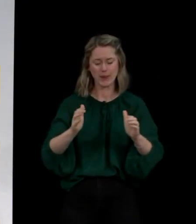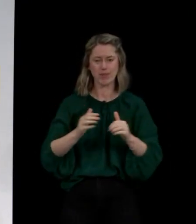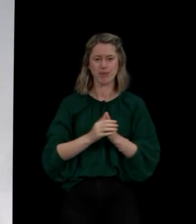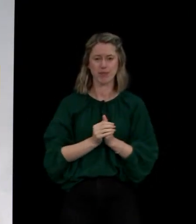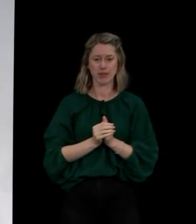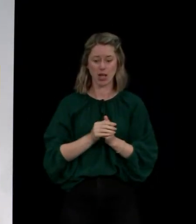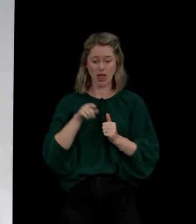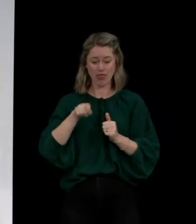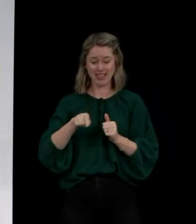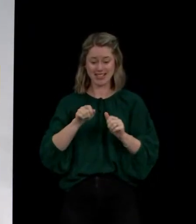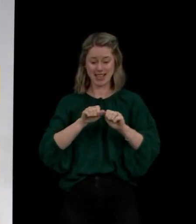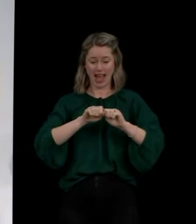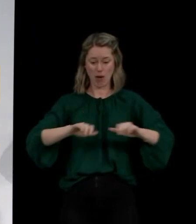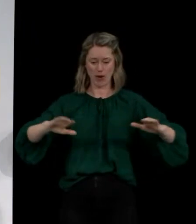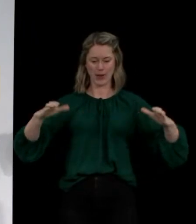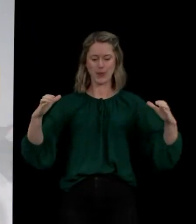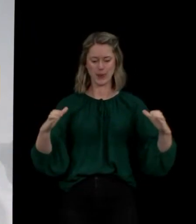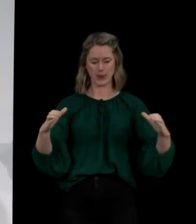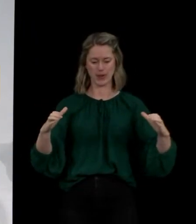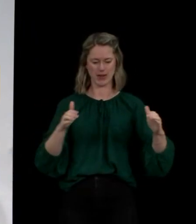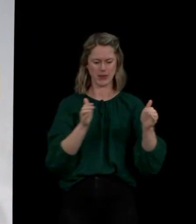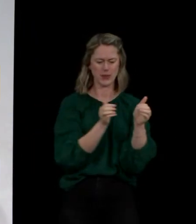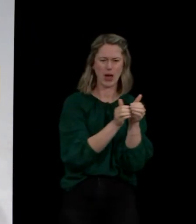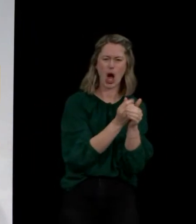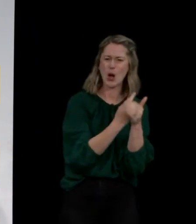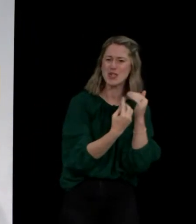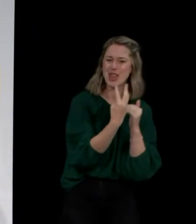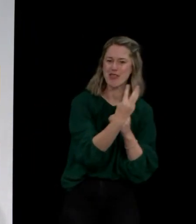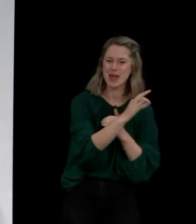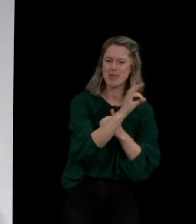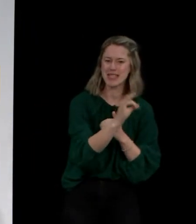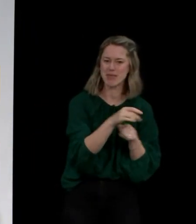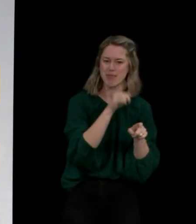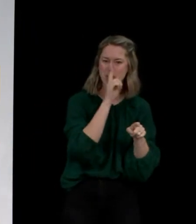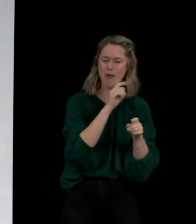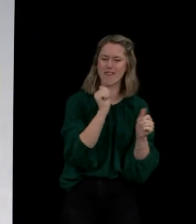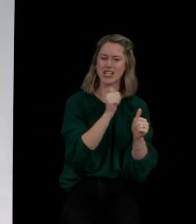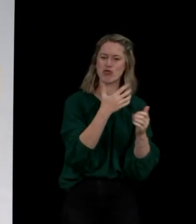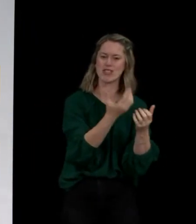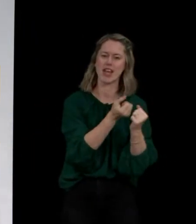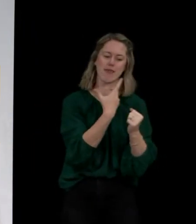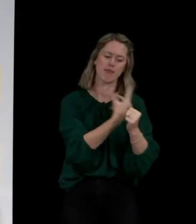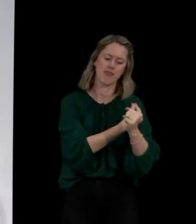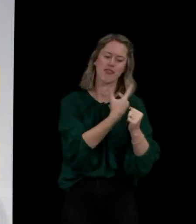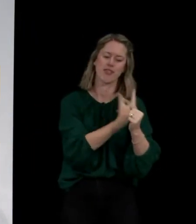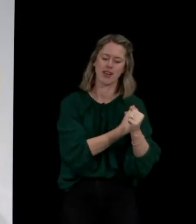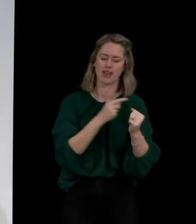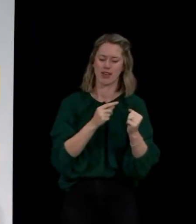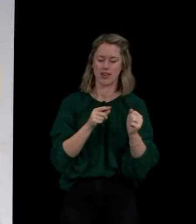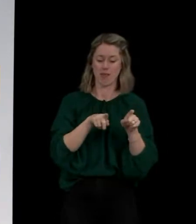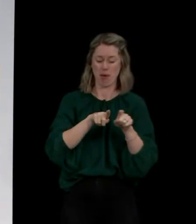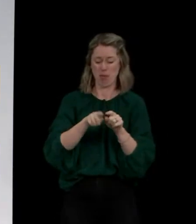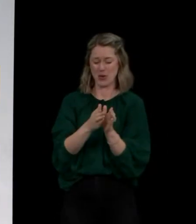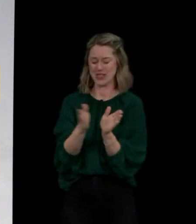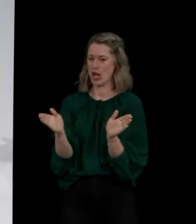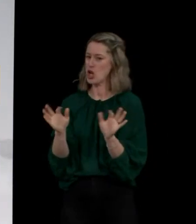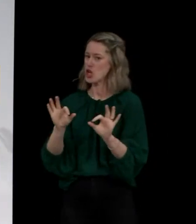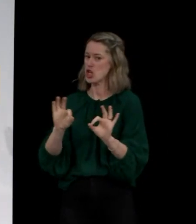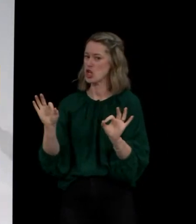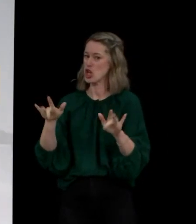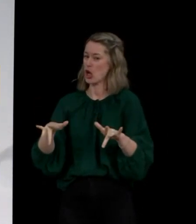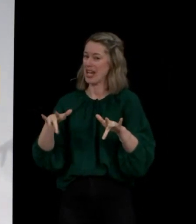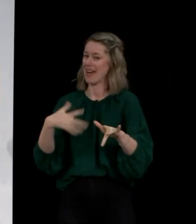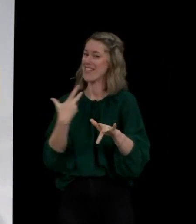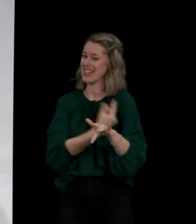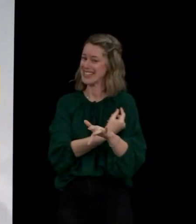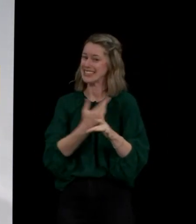of our cases in this outbreak were fully vaccinated. Obviously, the vast majority were not. Vaccines matter.